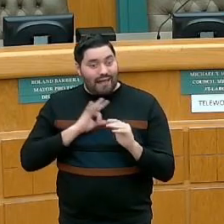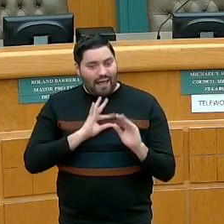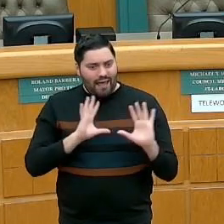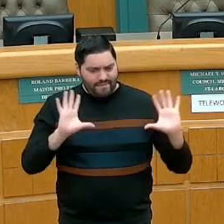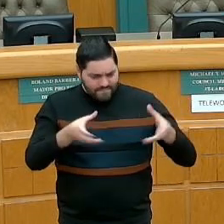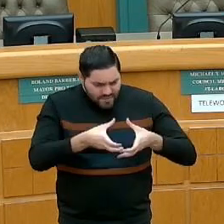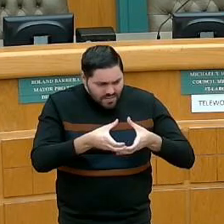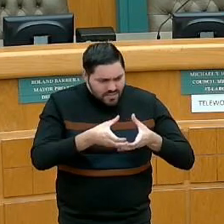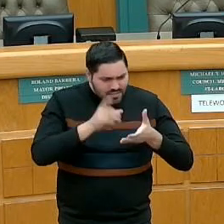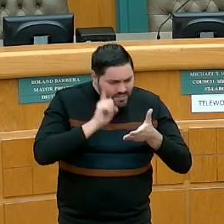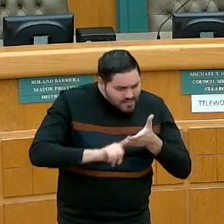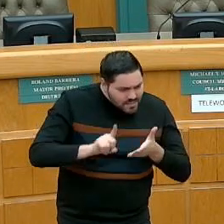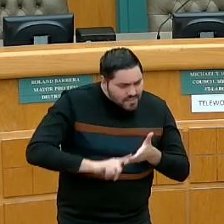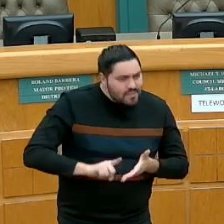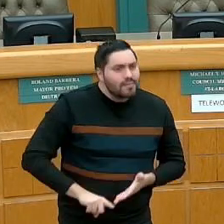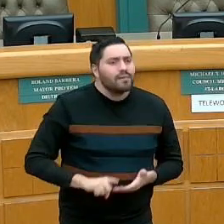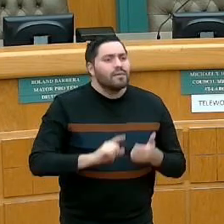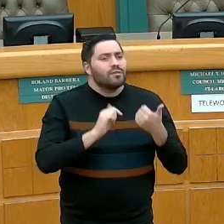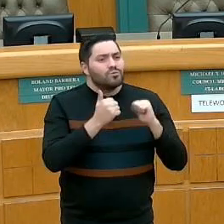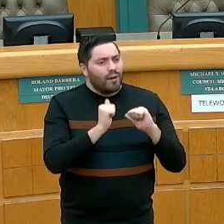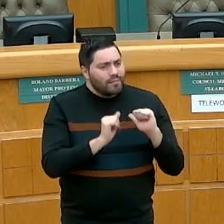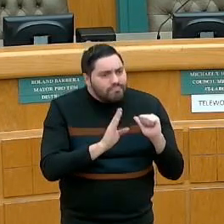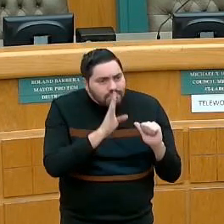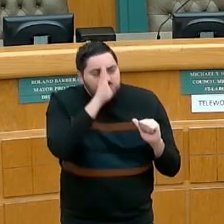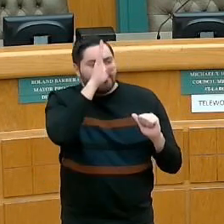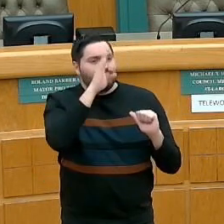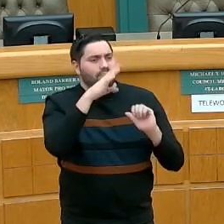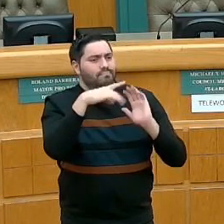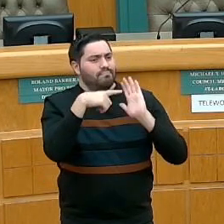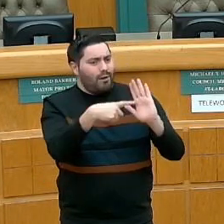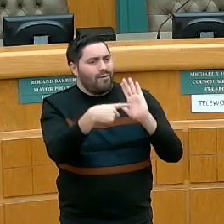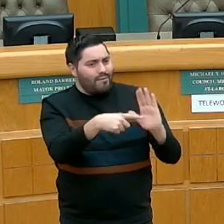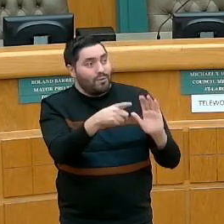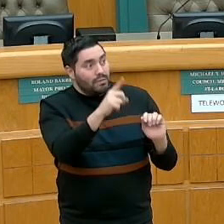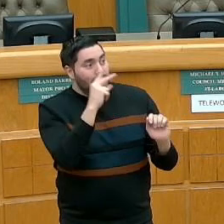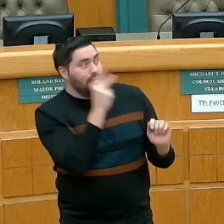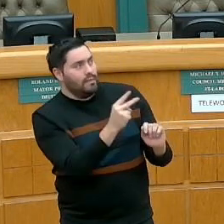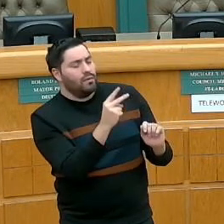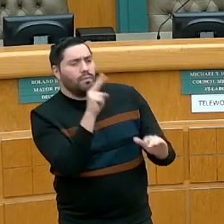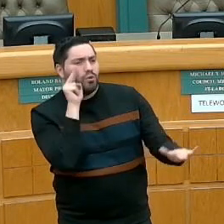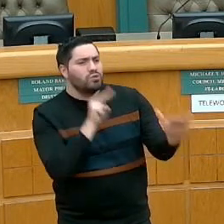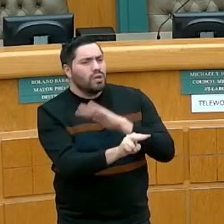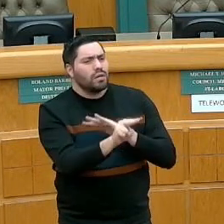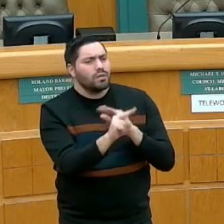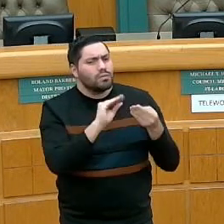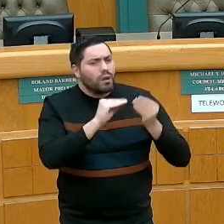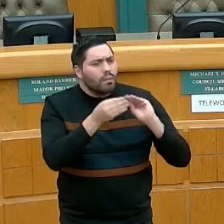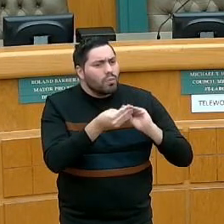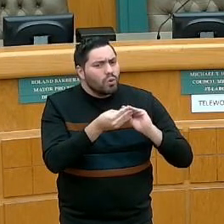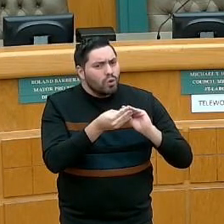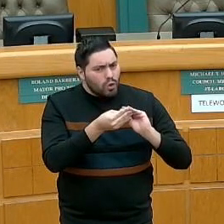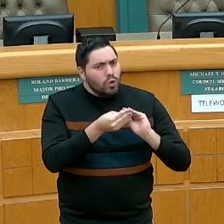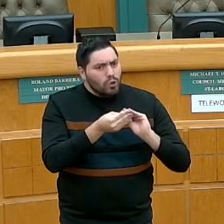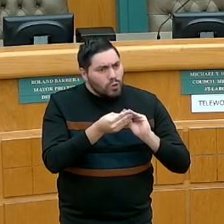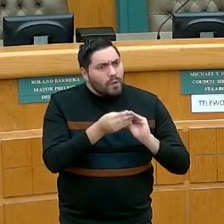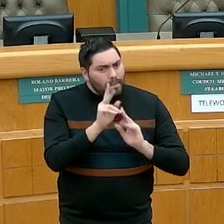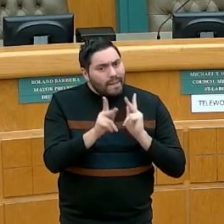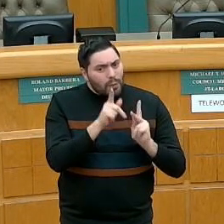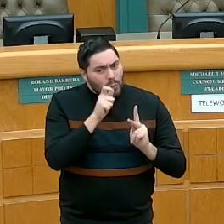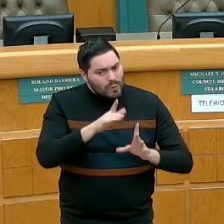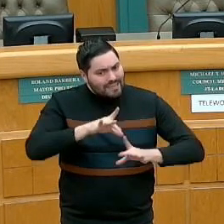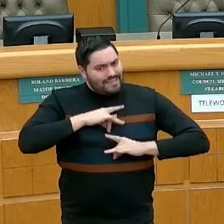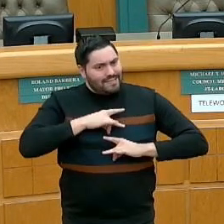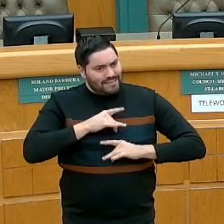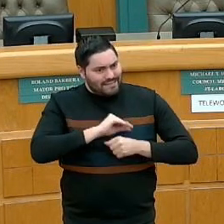begun in earnest last week to develop modeling that'll help us project the number of infections that we'll see in